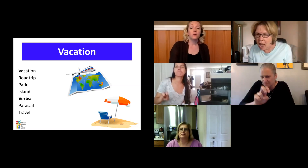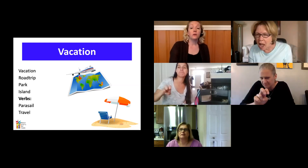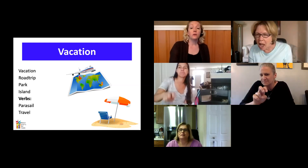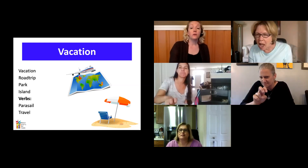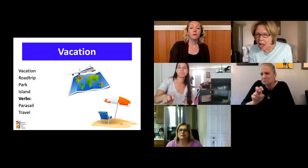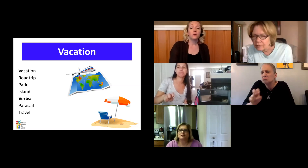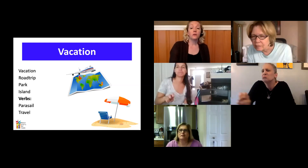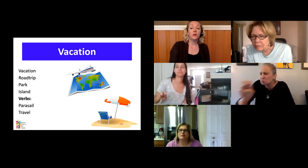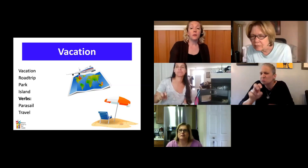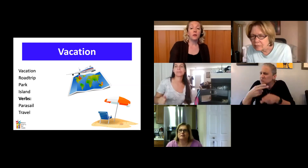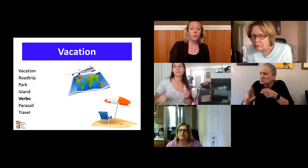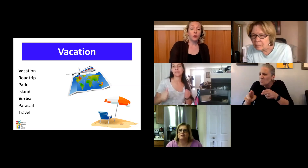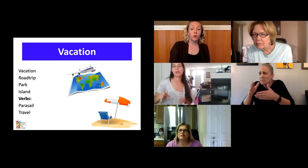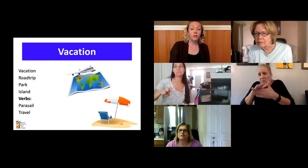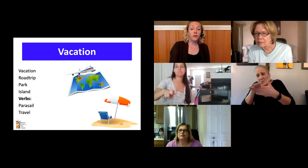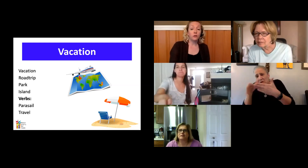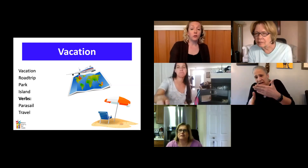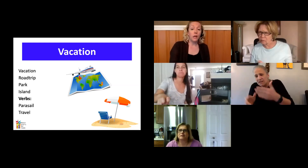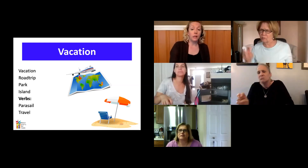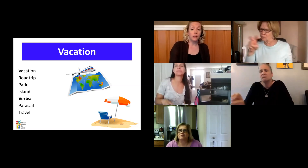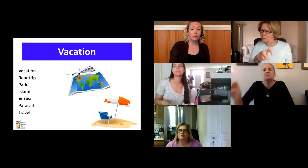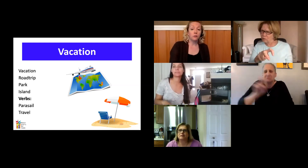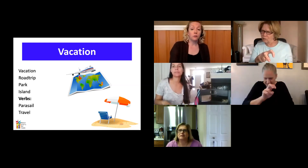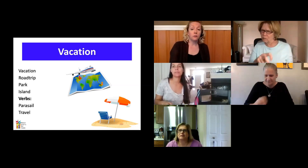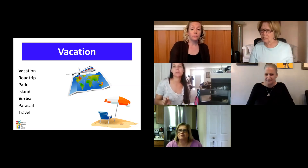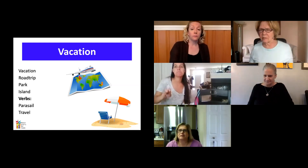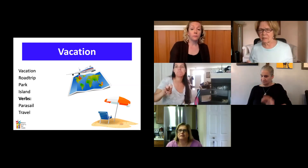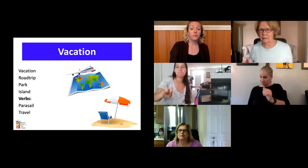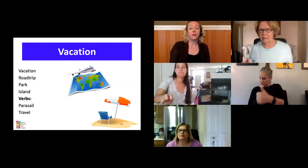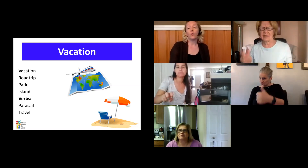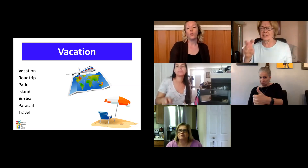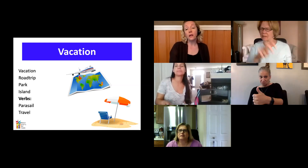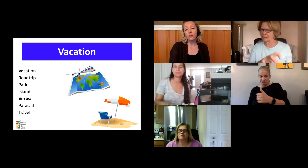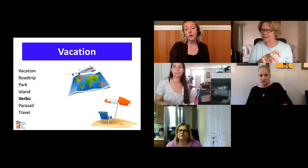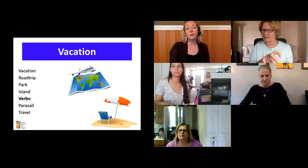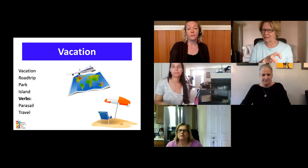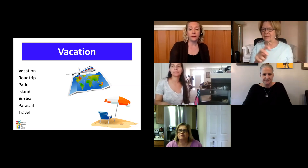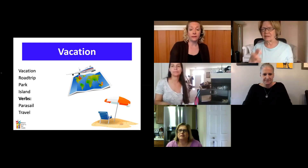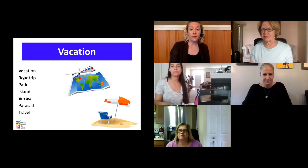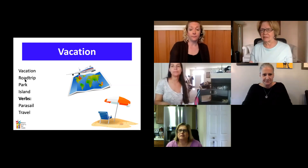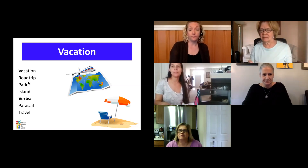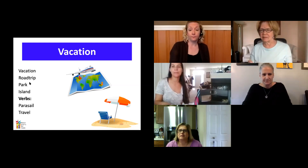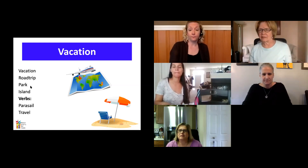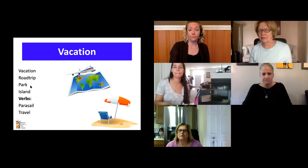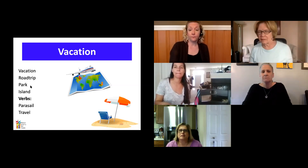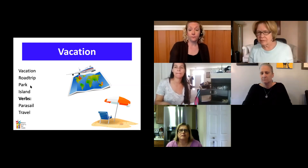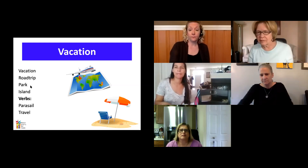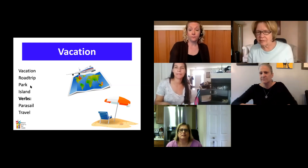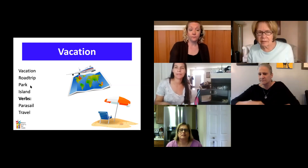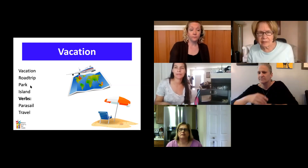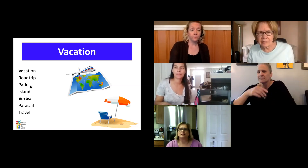the non-manual marker on your face will change. If it's like a weekend trip, something like that.